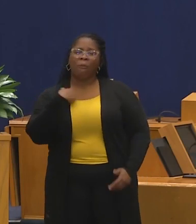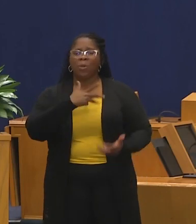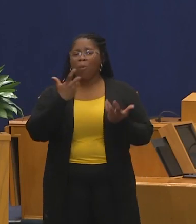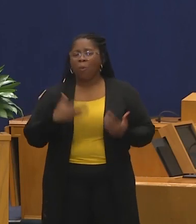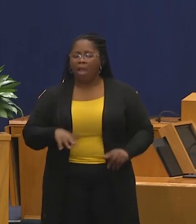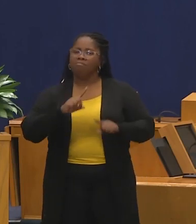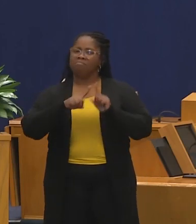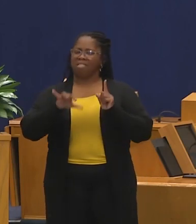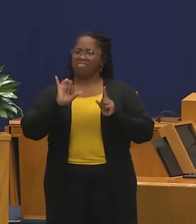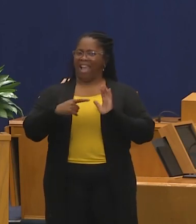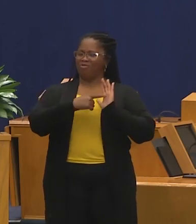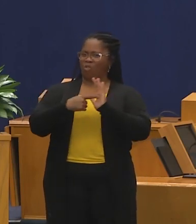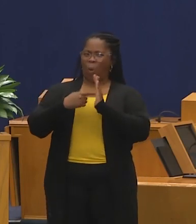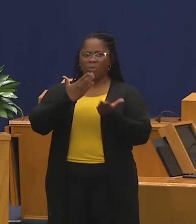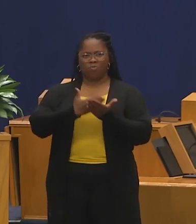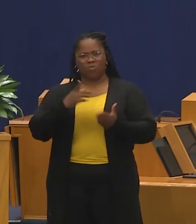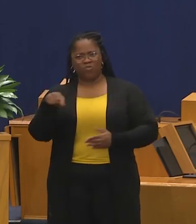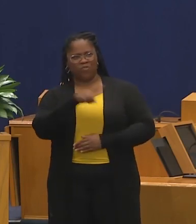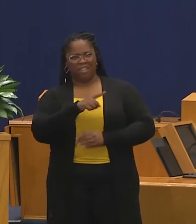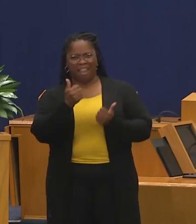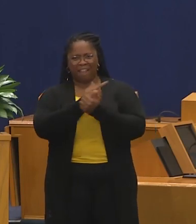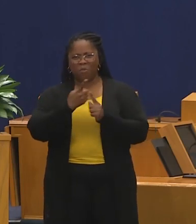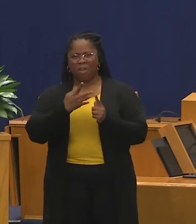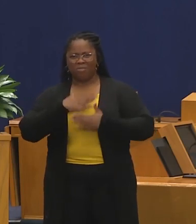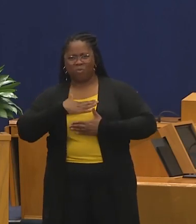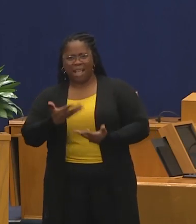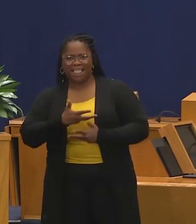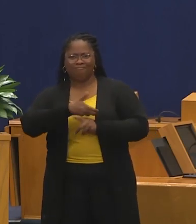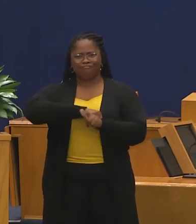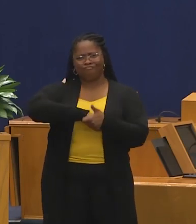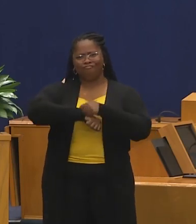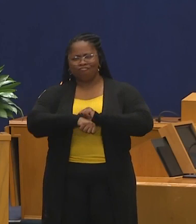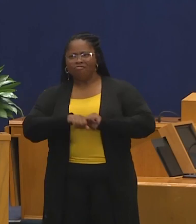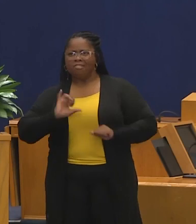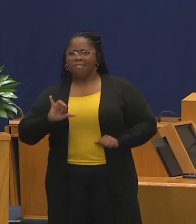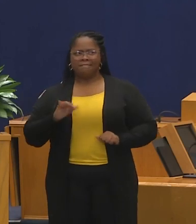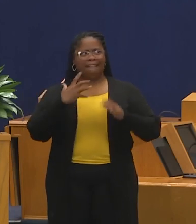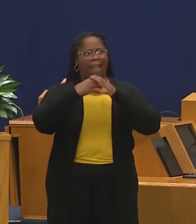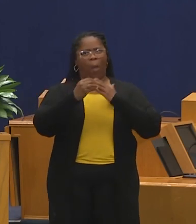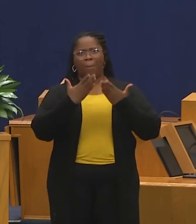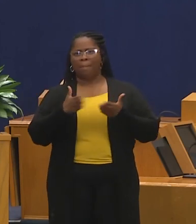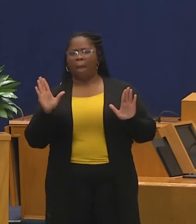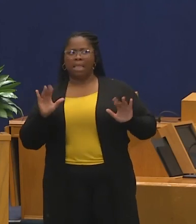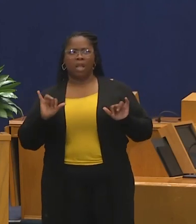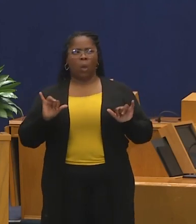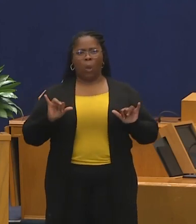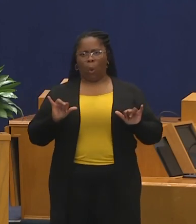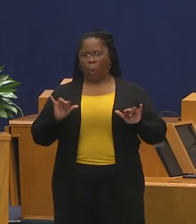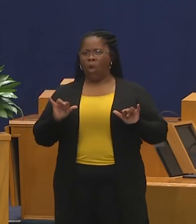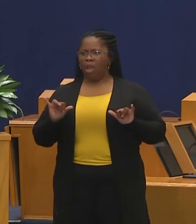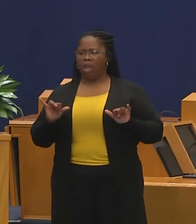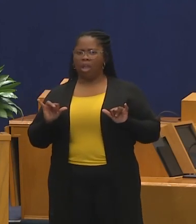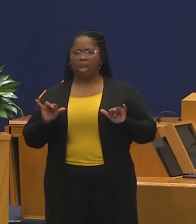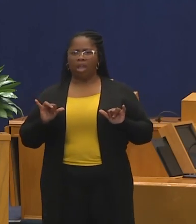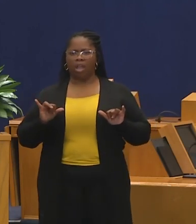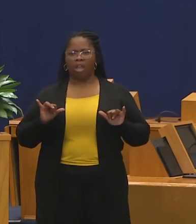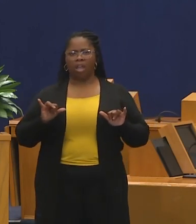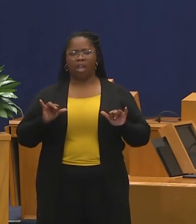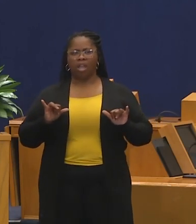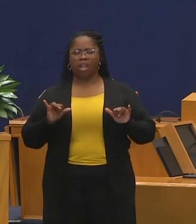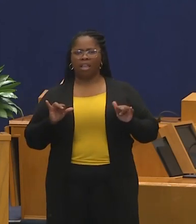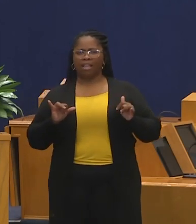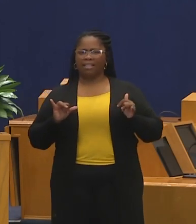testament to the willingness of everyone to roll up their sleeves and to acknowledge we're out in public now. Now we're up in the